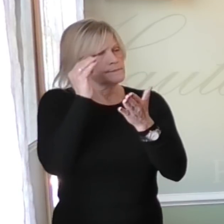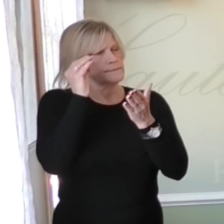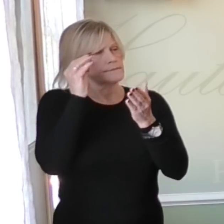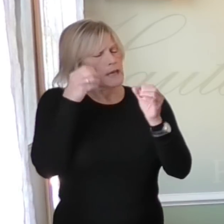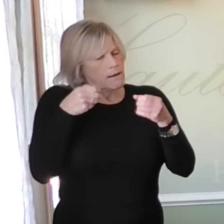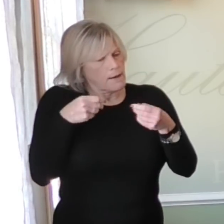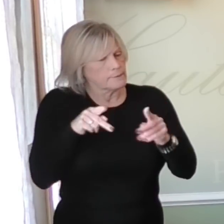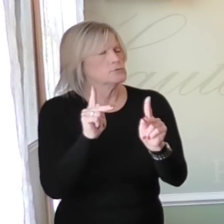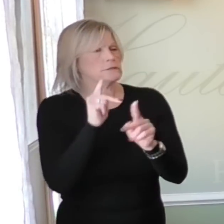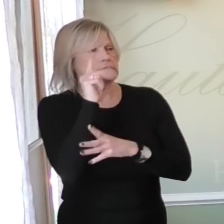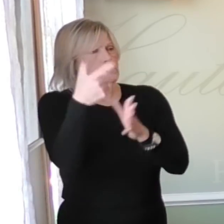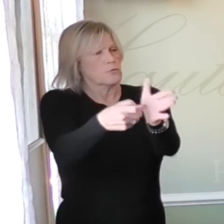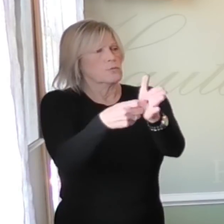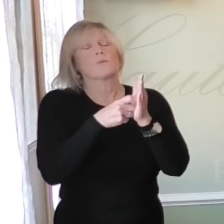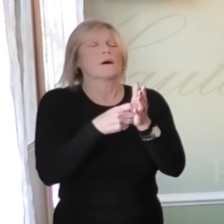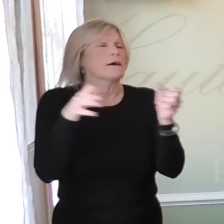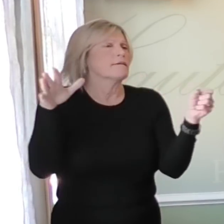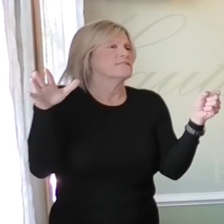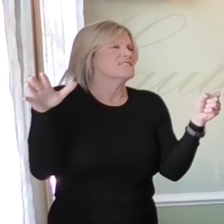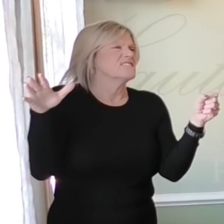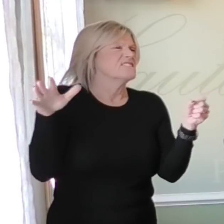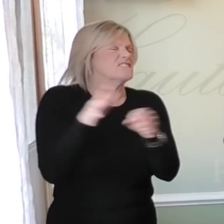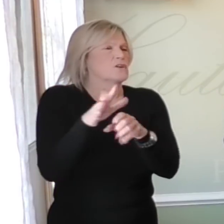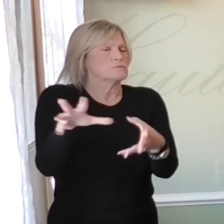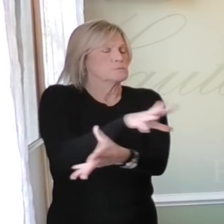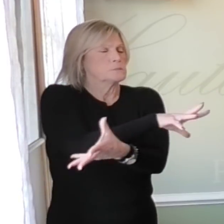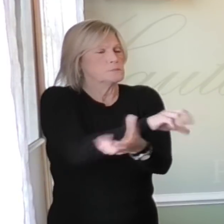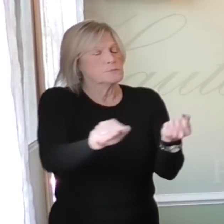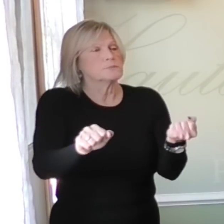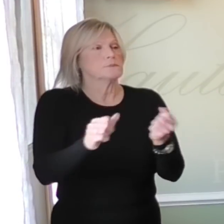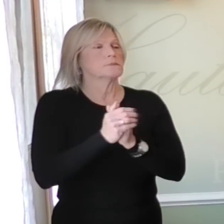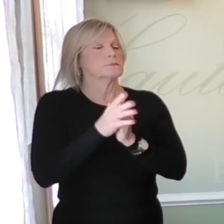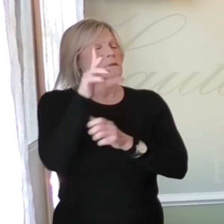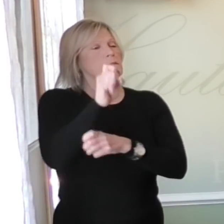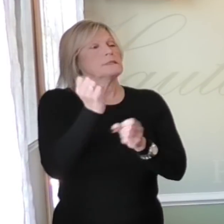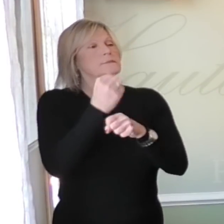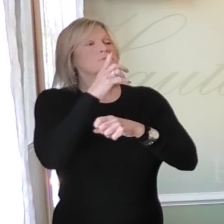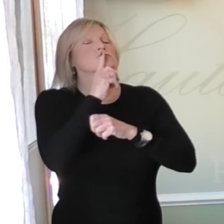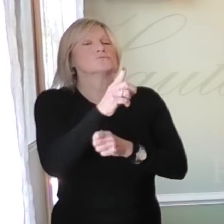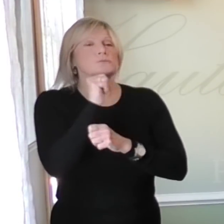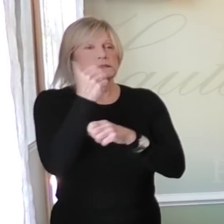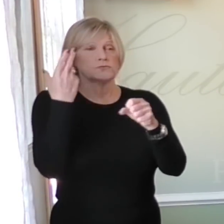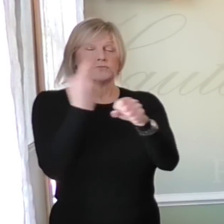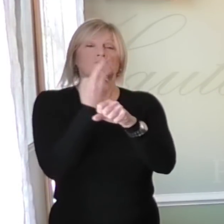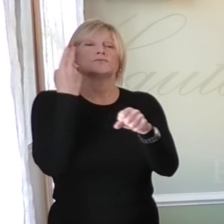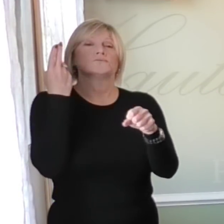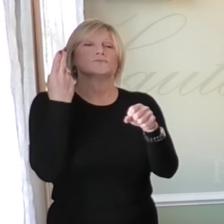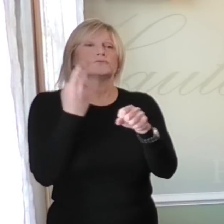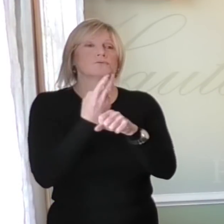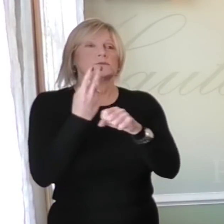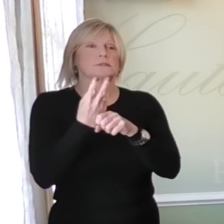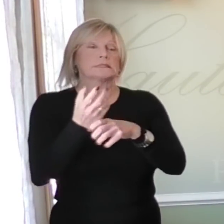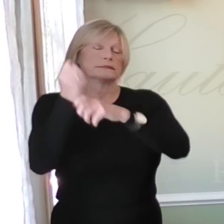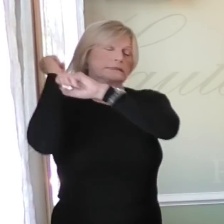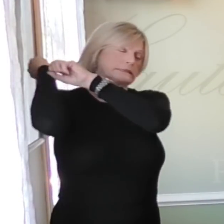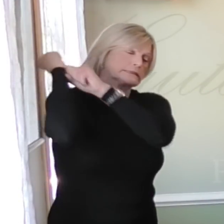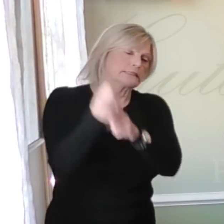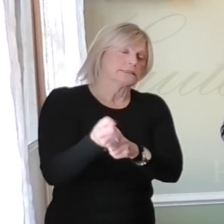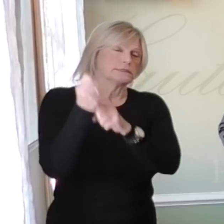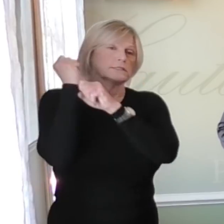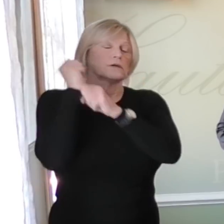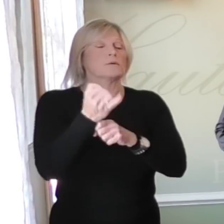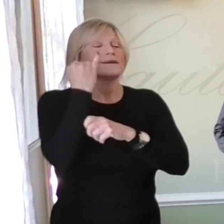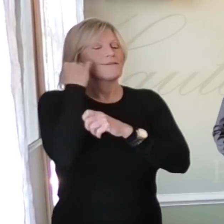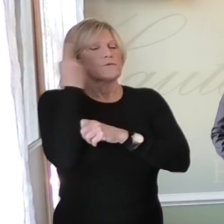not require full-scale demolition. We must make sure that we are not using a sledgehammer when only